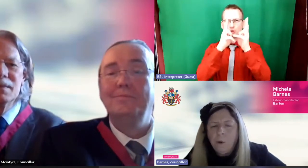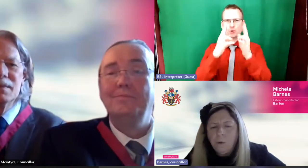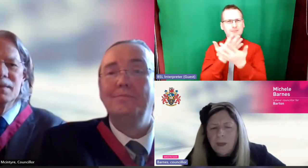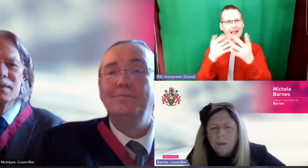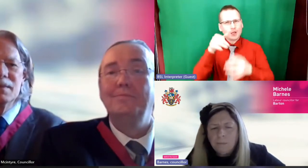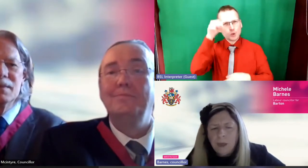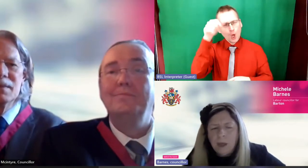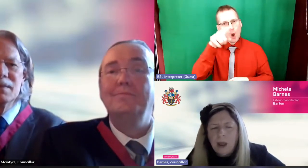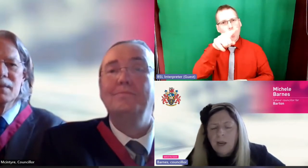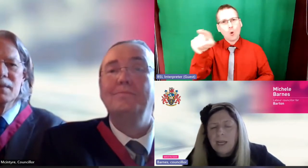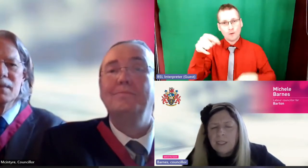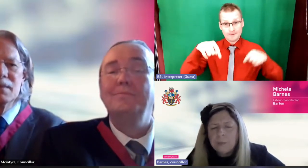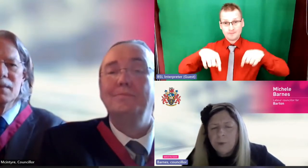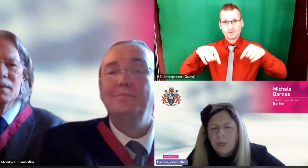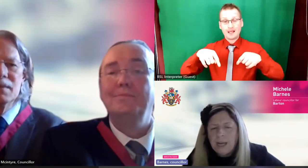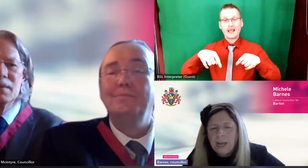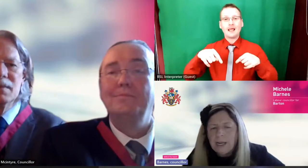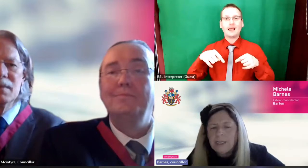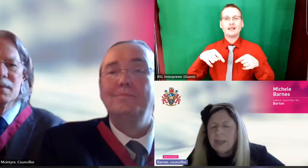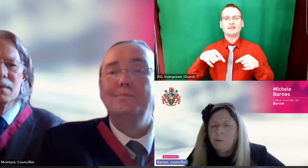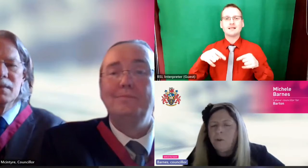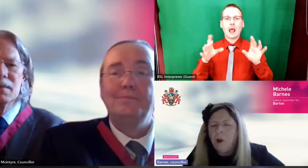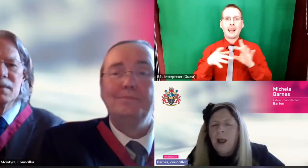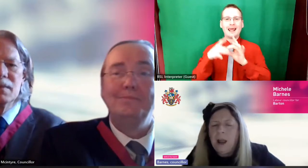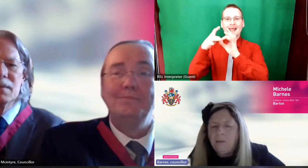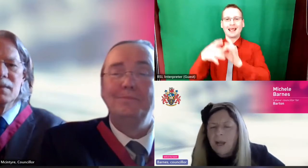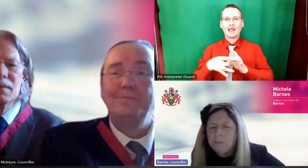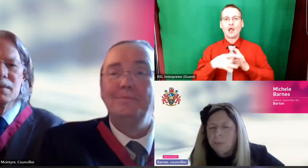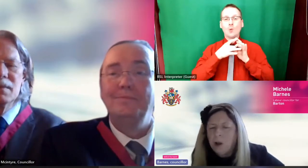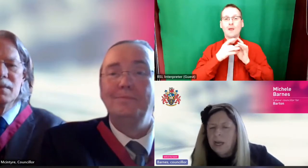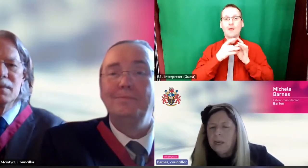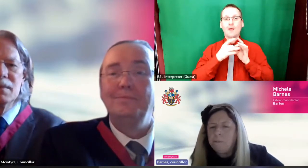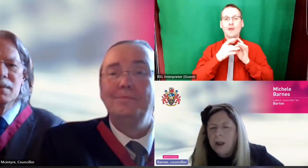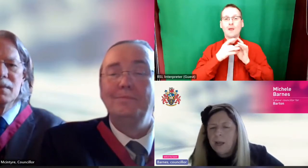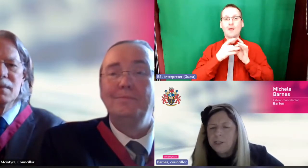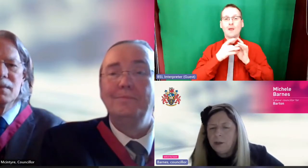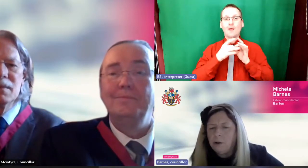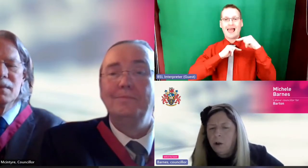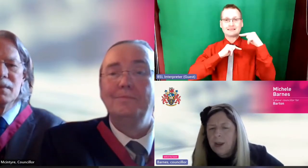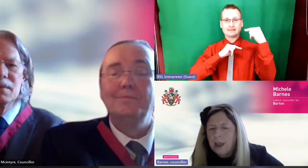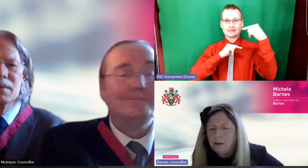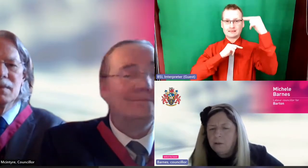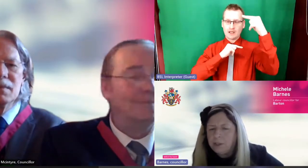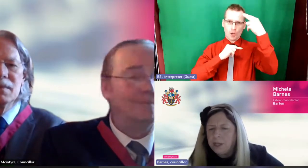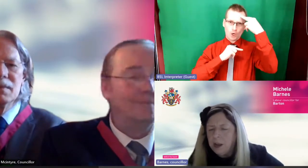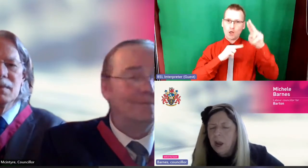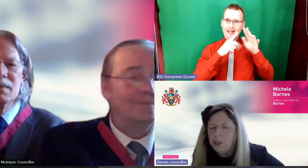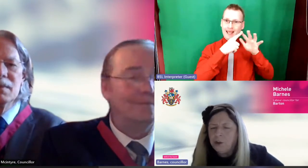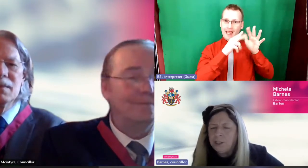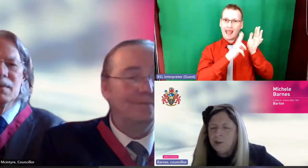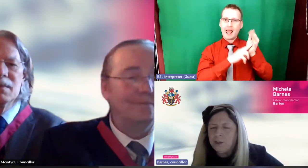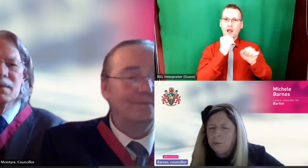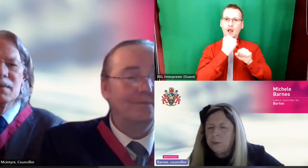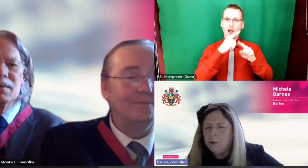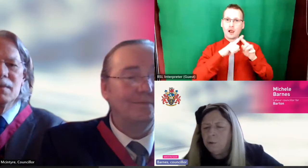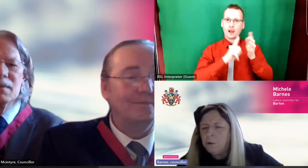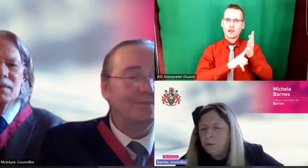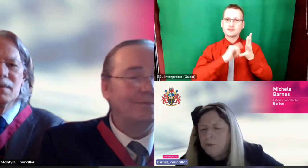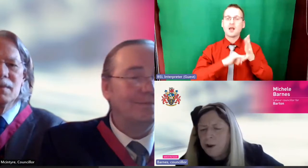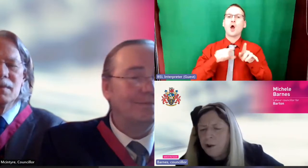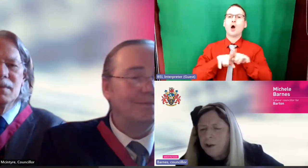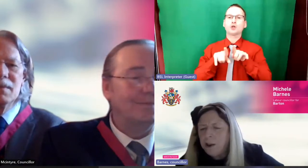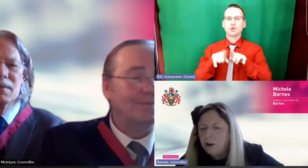know, in our link to Berlin is that we've got a high-rise block in Barton called Engels, and John is also a